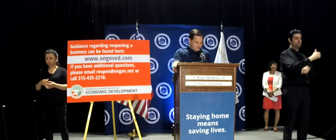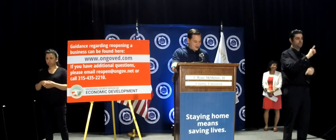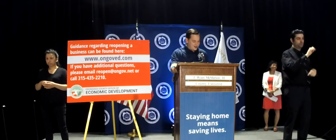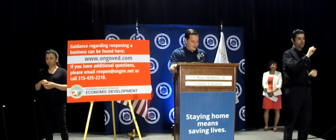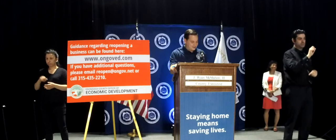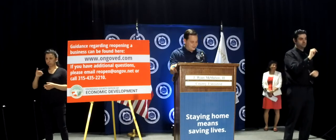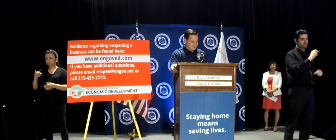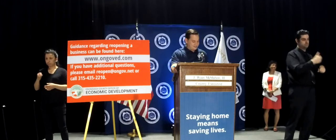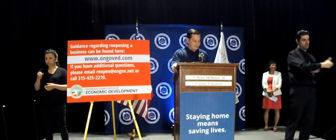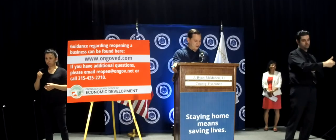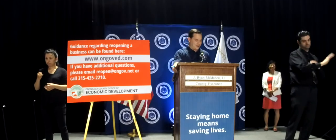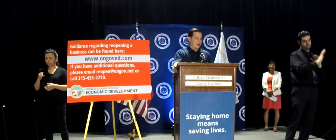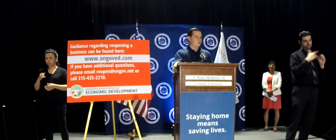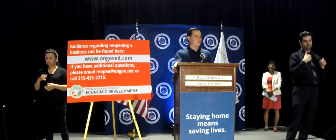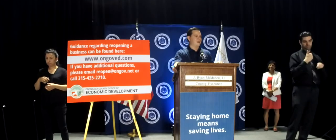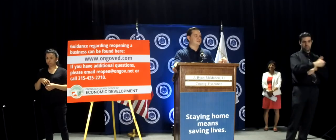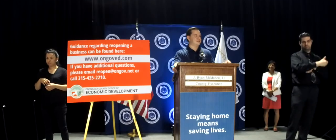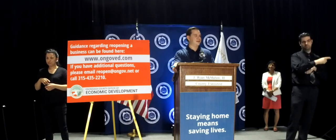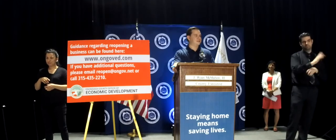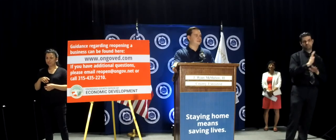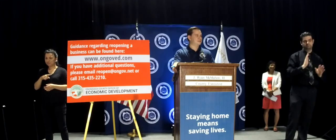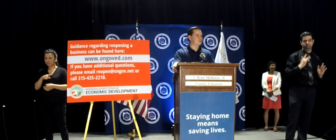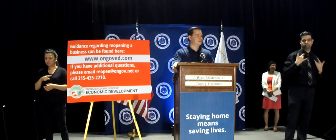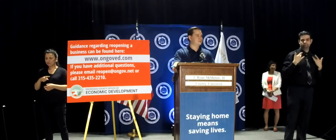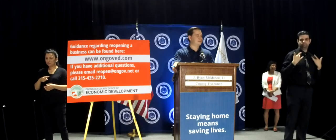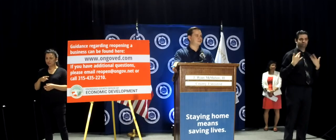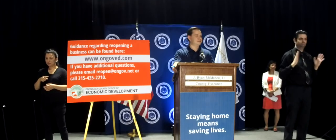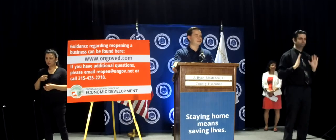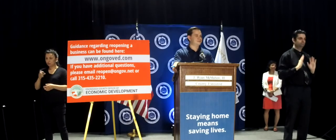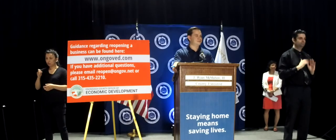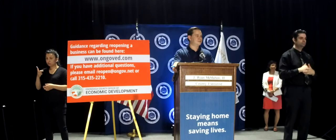kilometers. So how many miles is that?